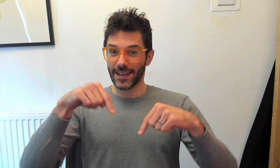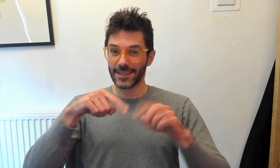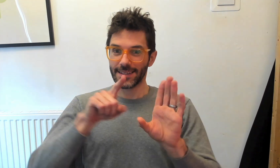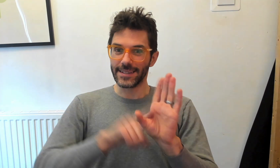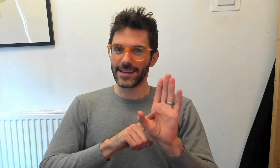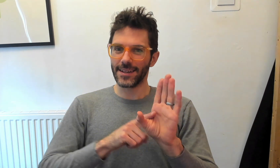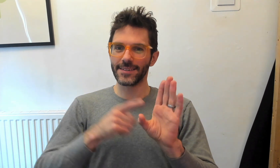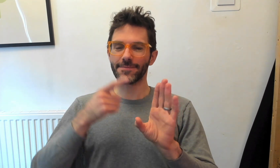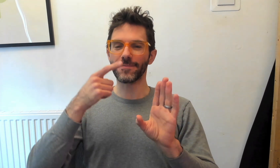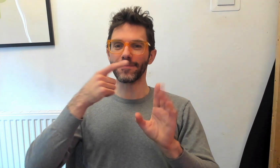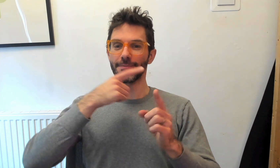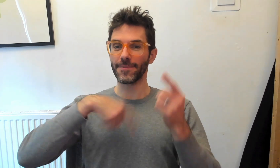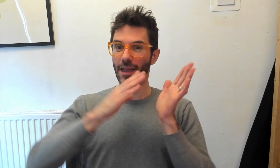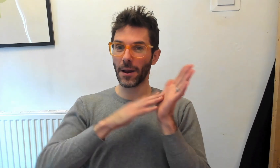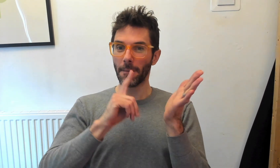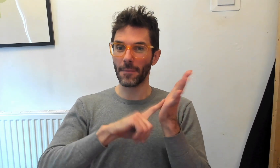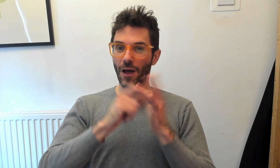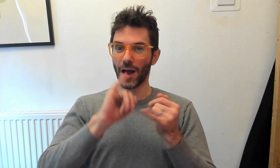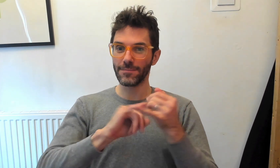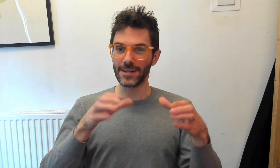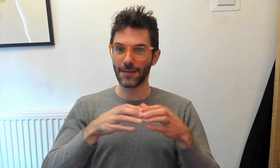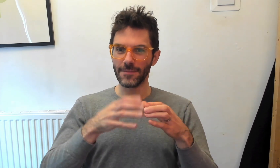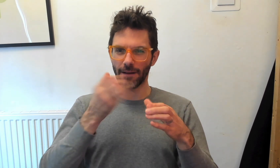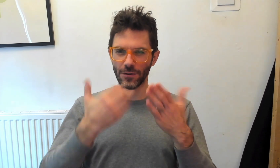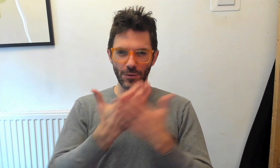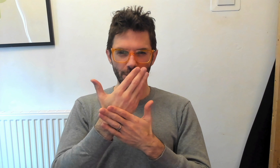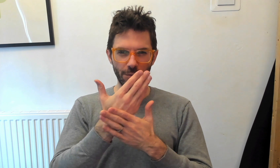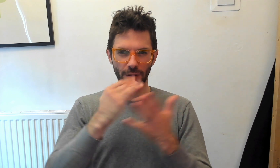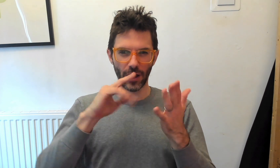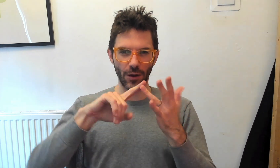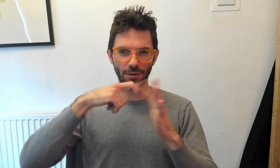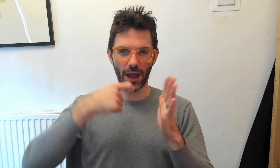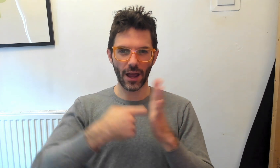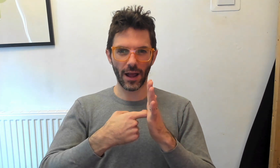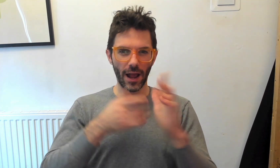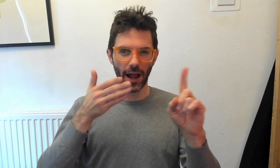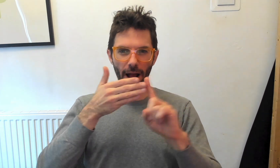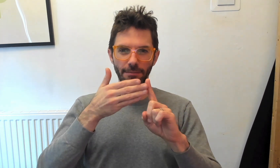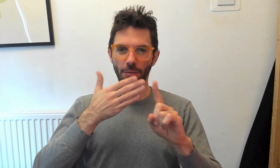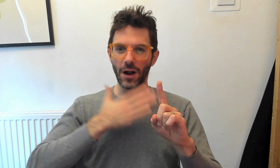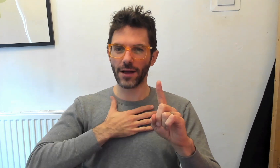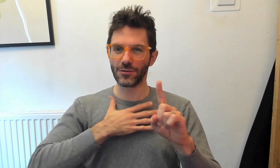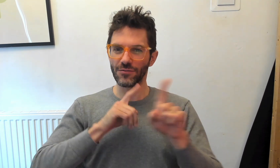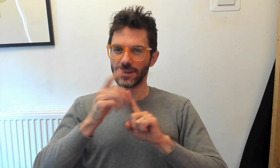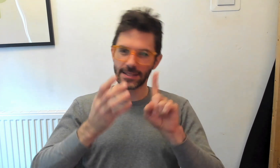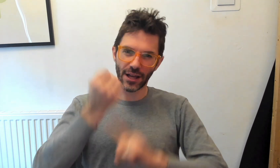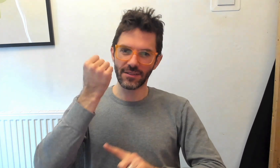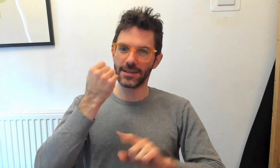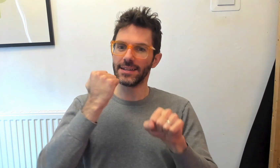This year, the MLOps team have a new OKR. We want to